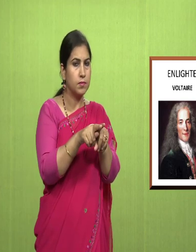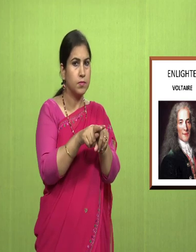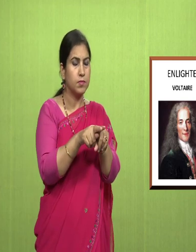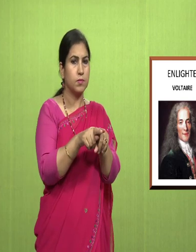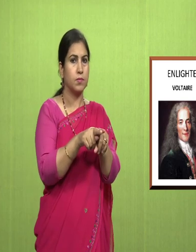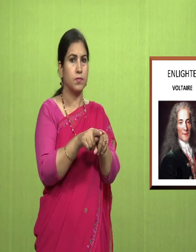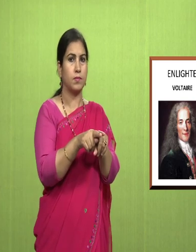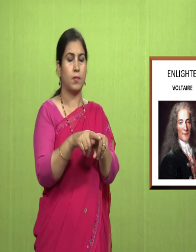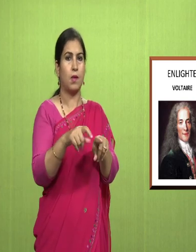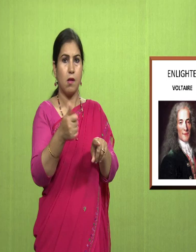Rousseau